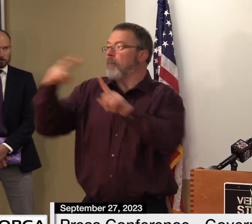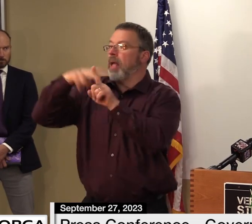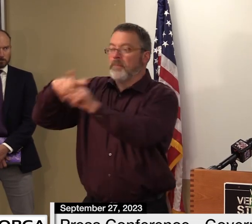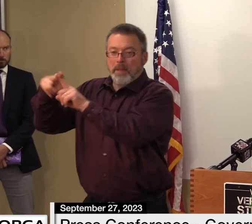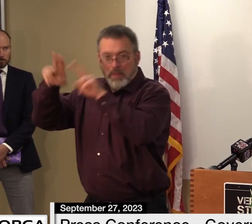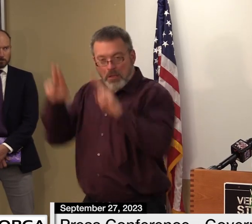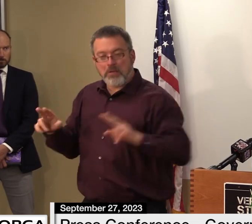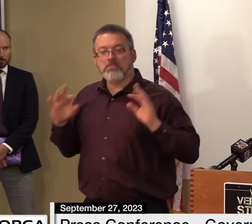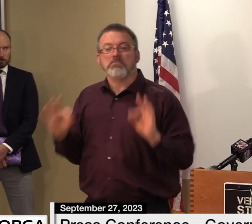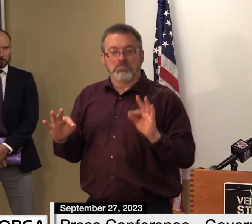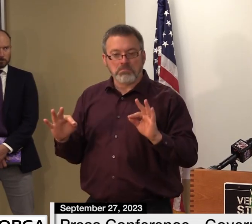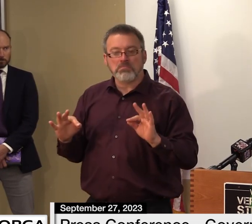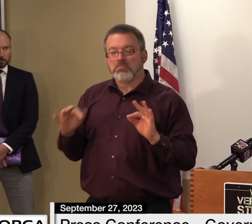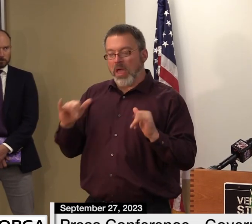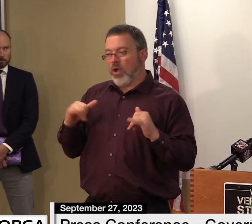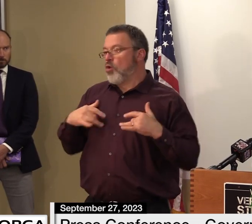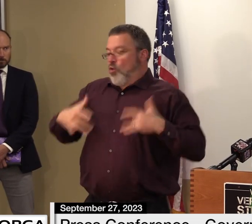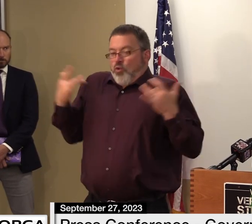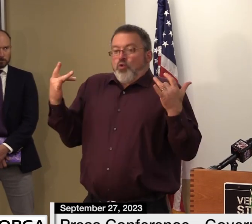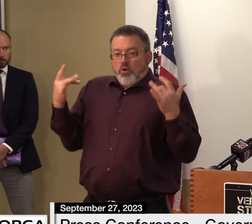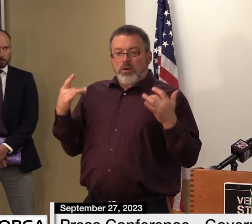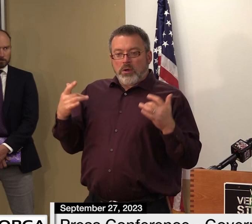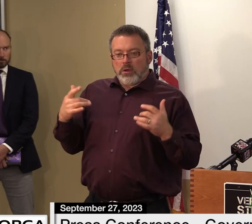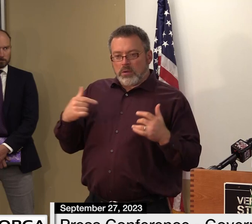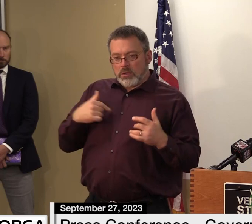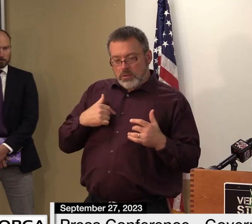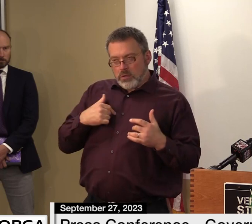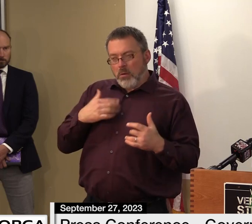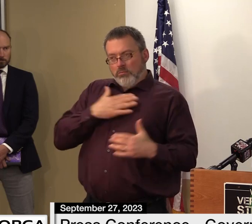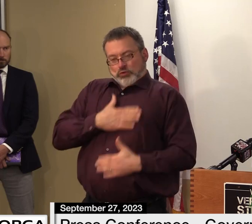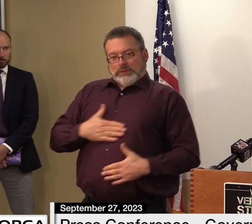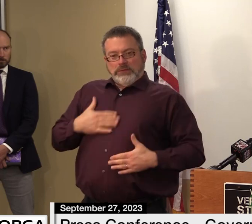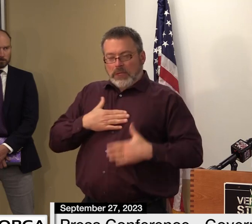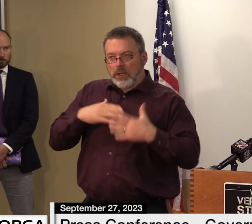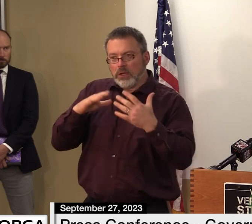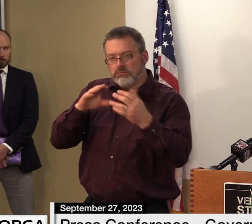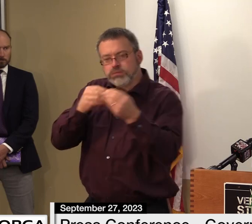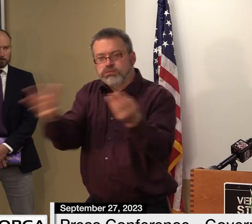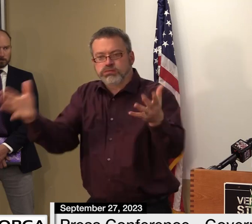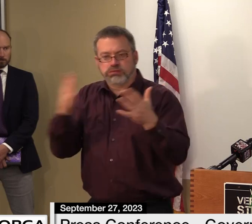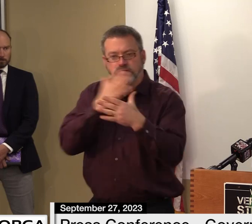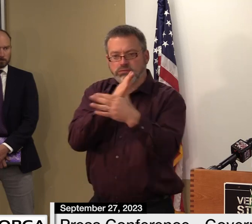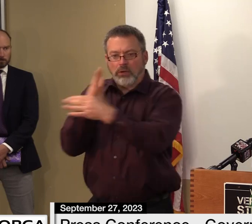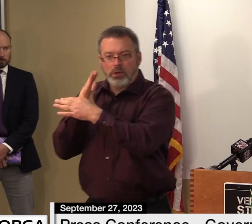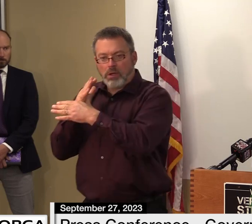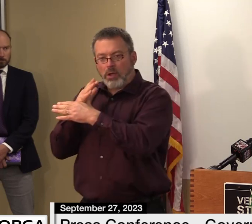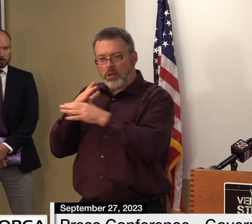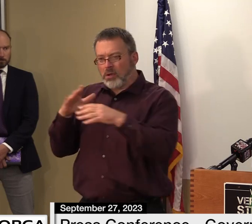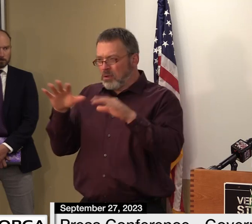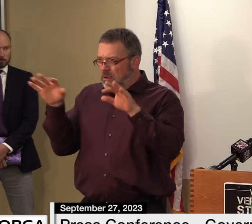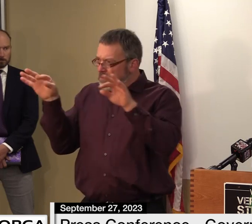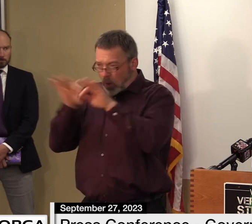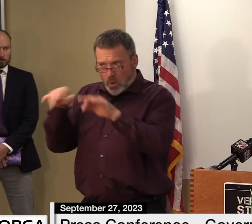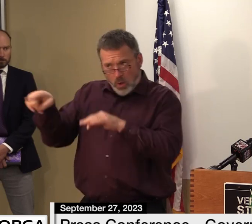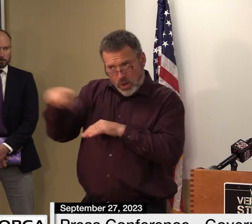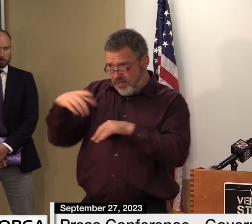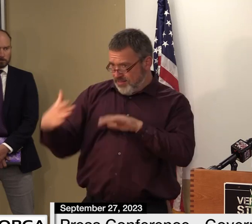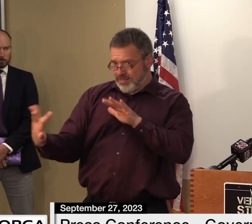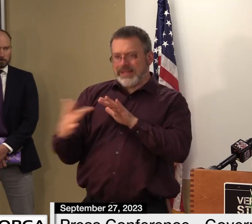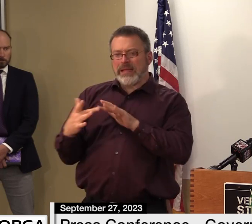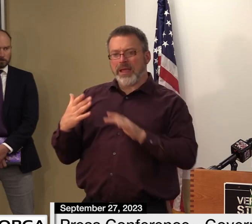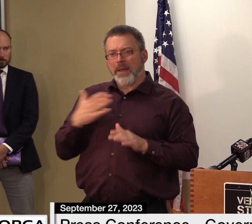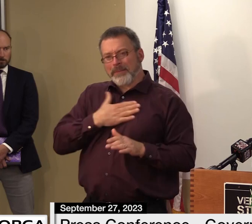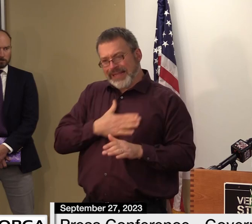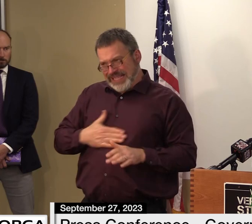And of course, we appreciate your help in putting out the information. You know, if you haven't contacted us yet, please do so prior to October